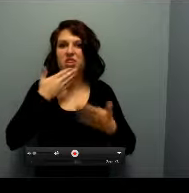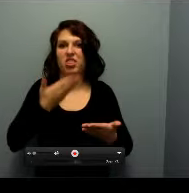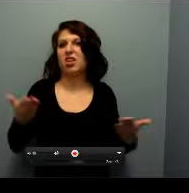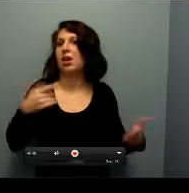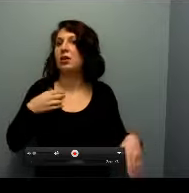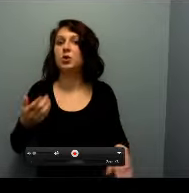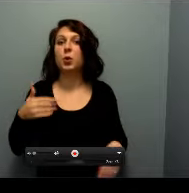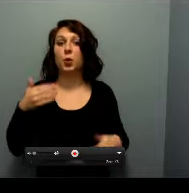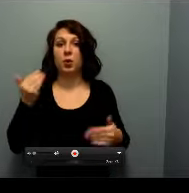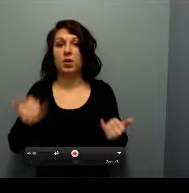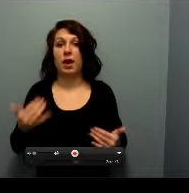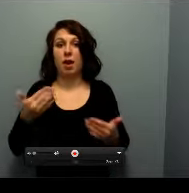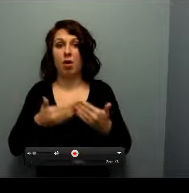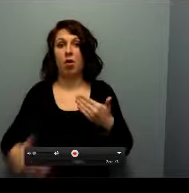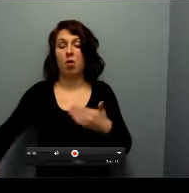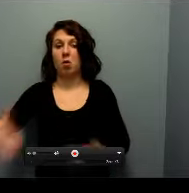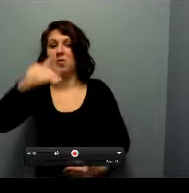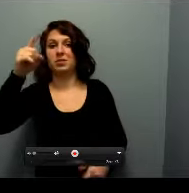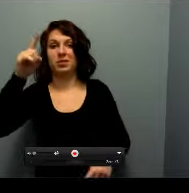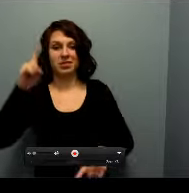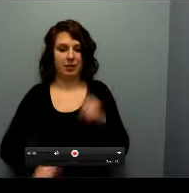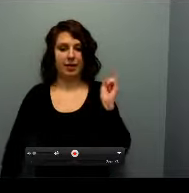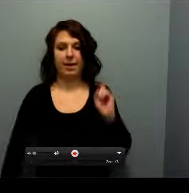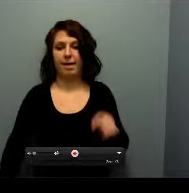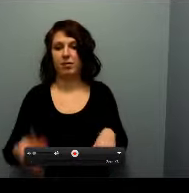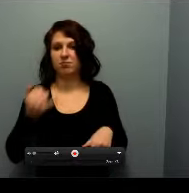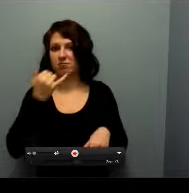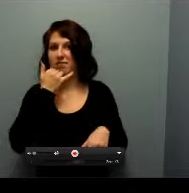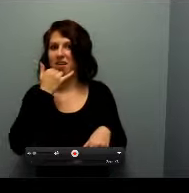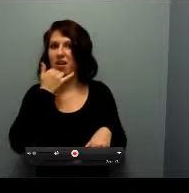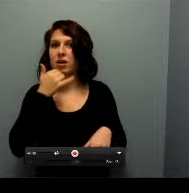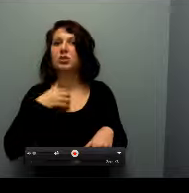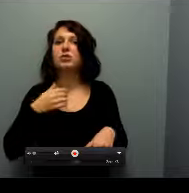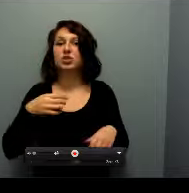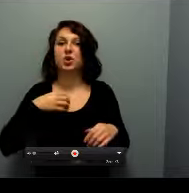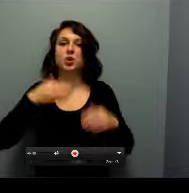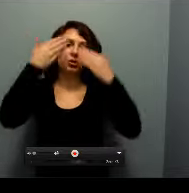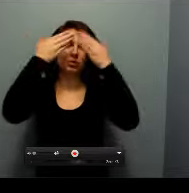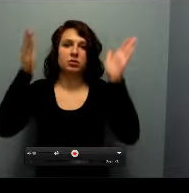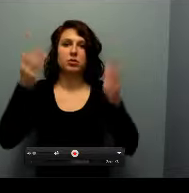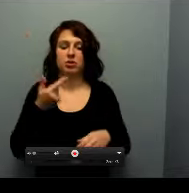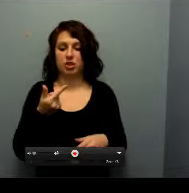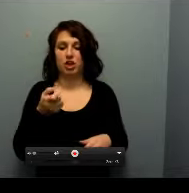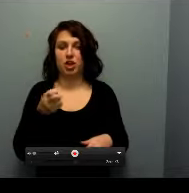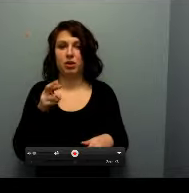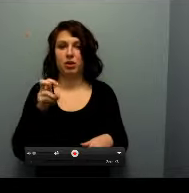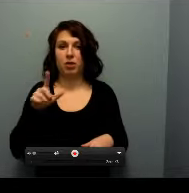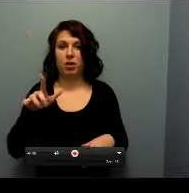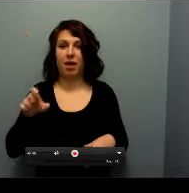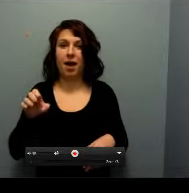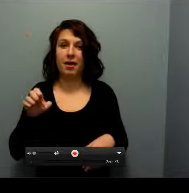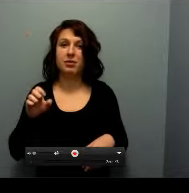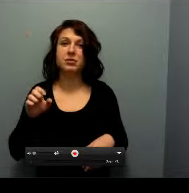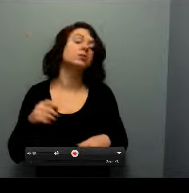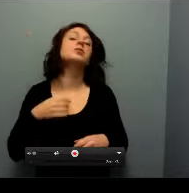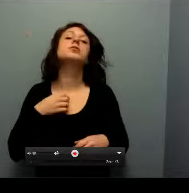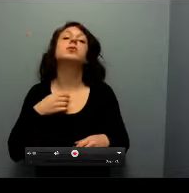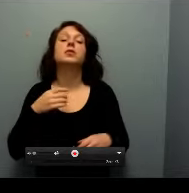So you generalize from one or two events, and that becomes your typical view of that person.